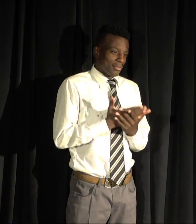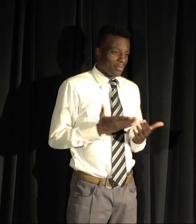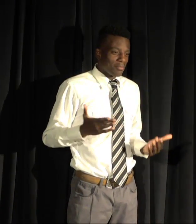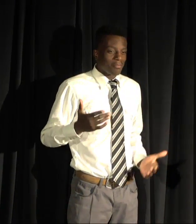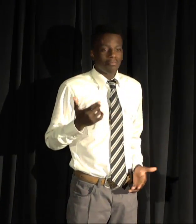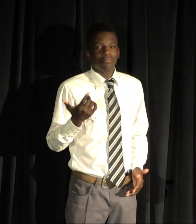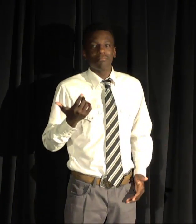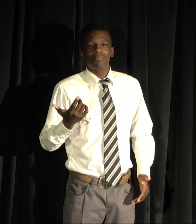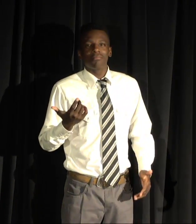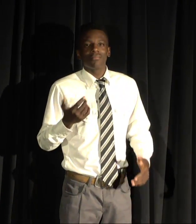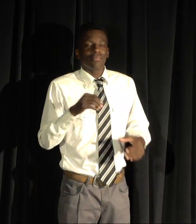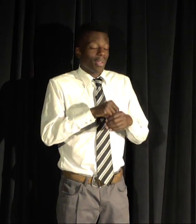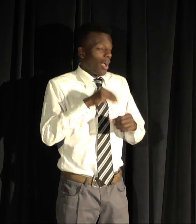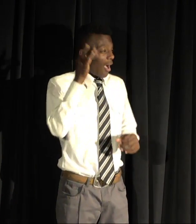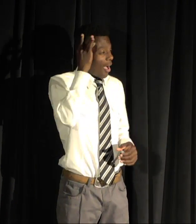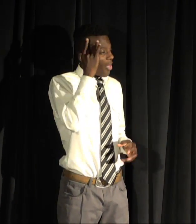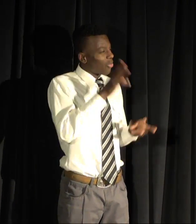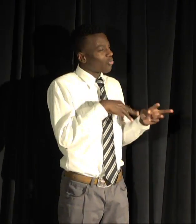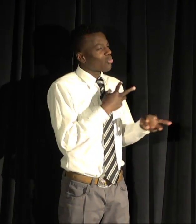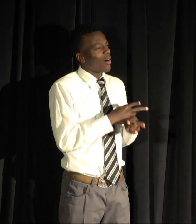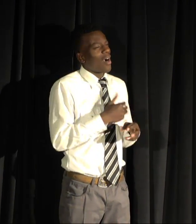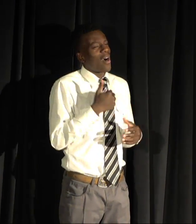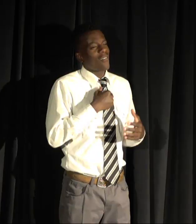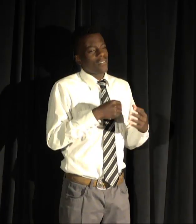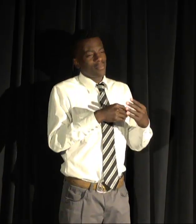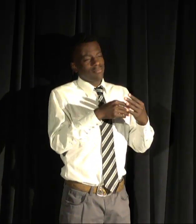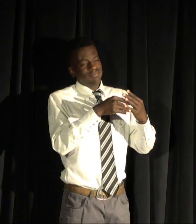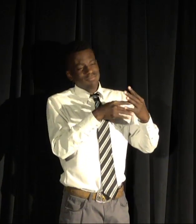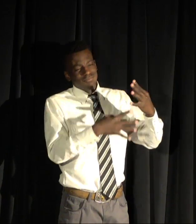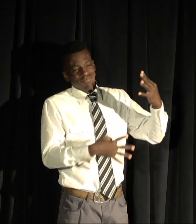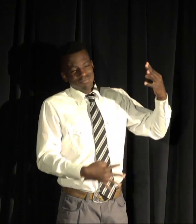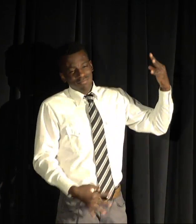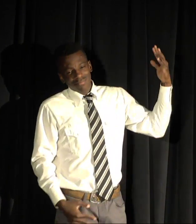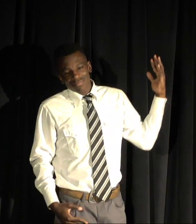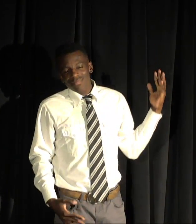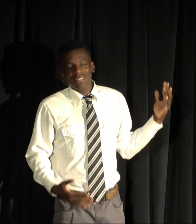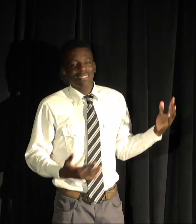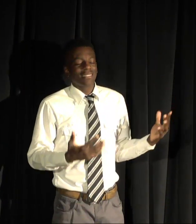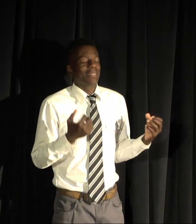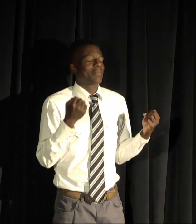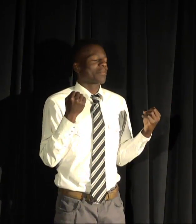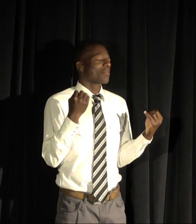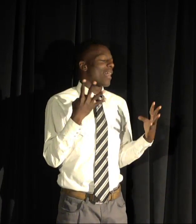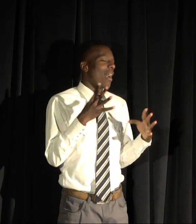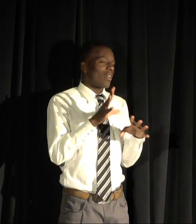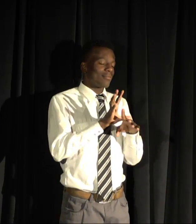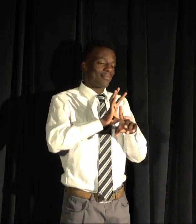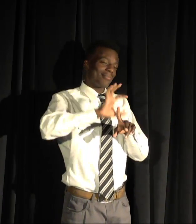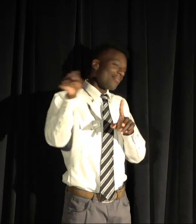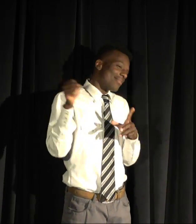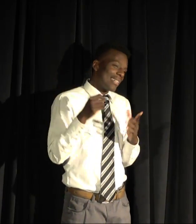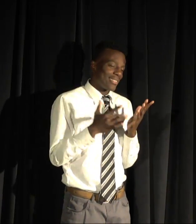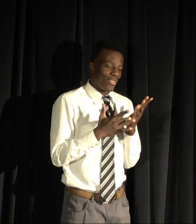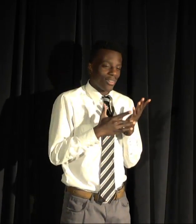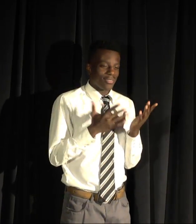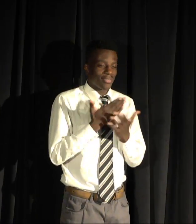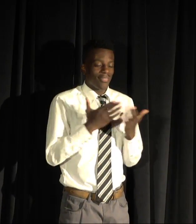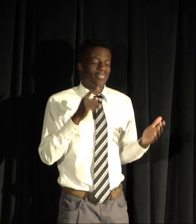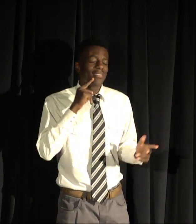So the next part is technology. On Ith, there's so many different things that are absolutely amazing. We